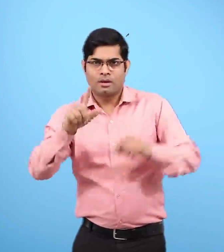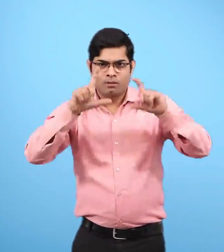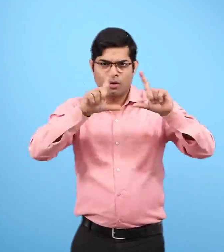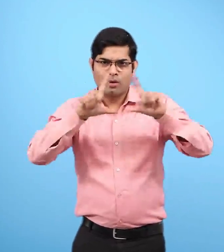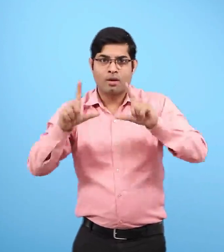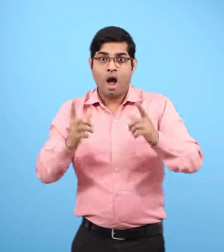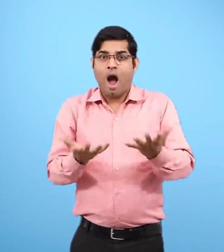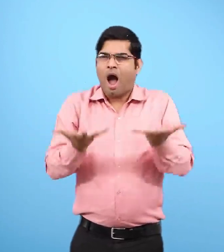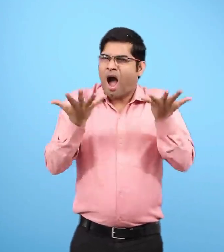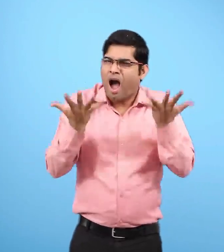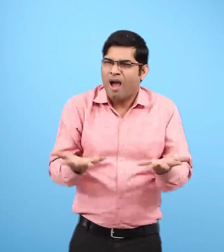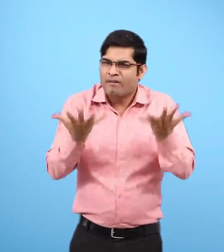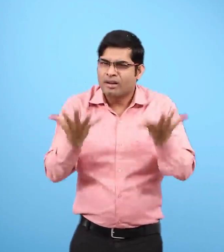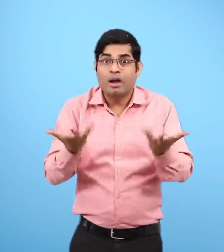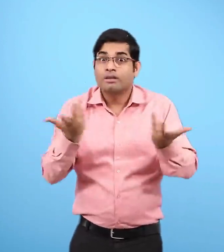Identify the heavier.